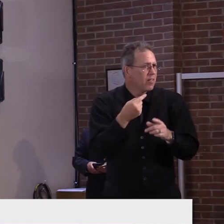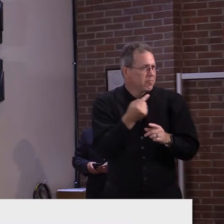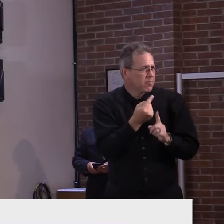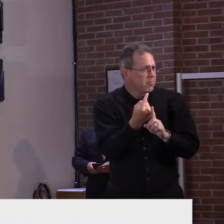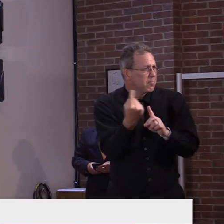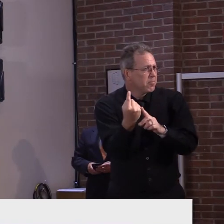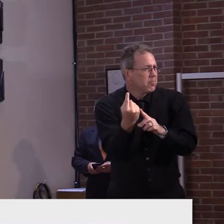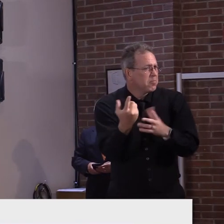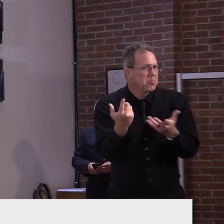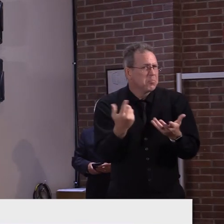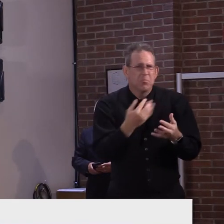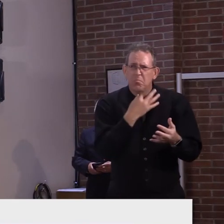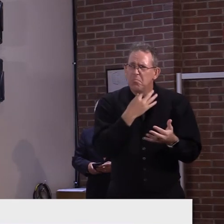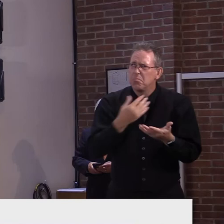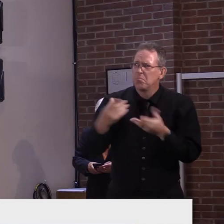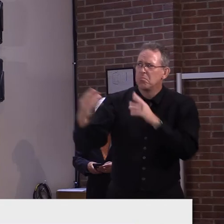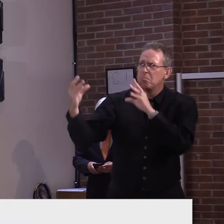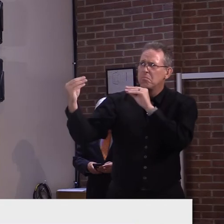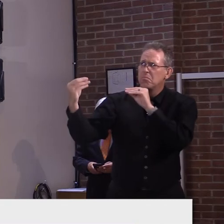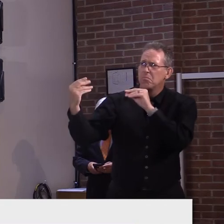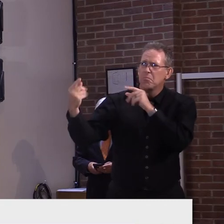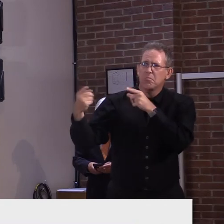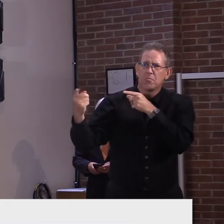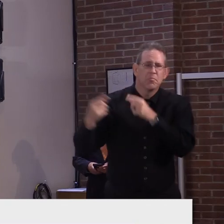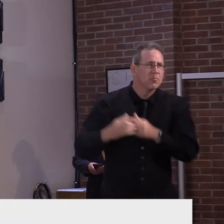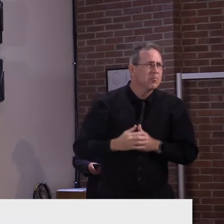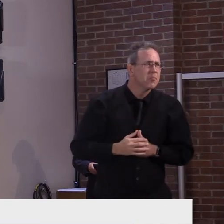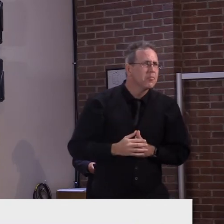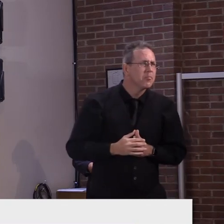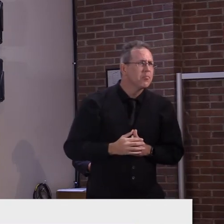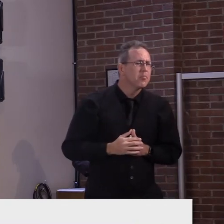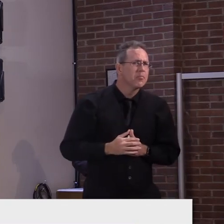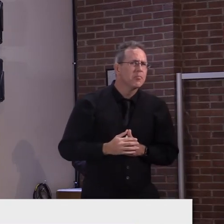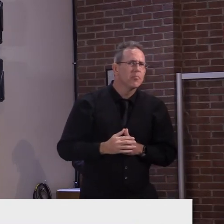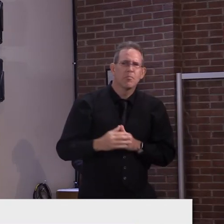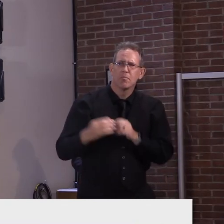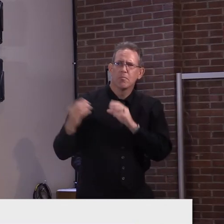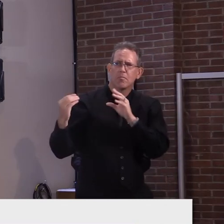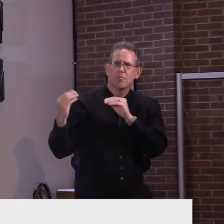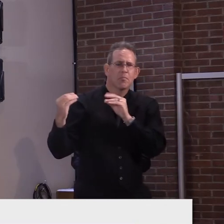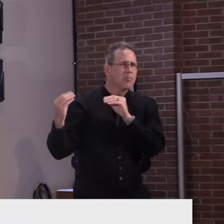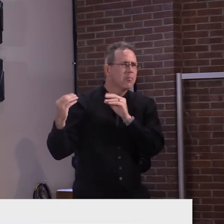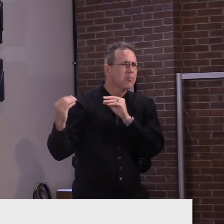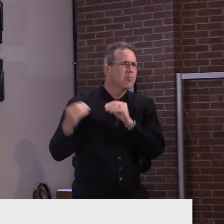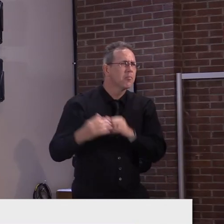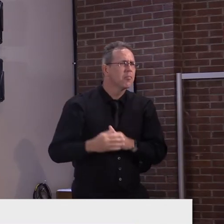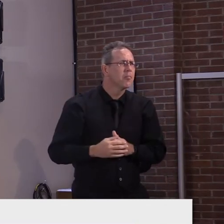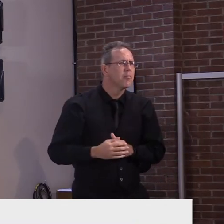with the schools. Dr. Levine? I actually had